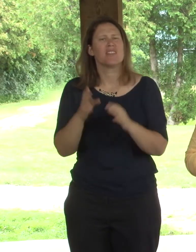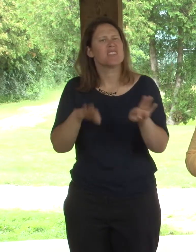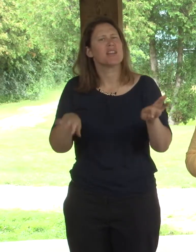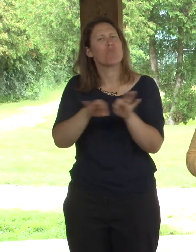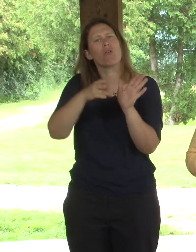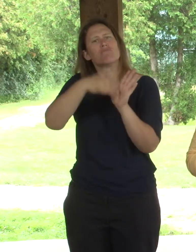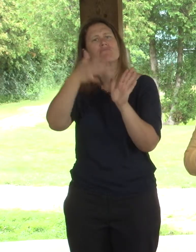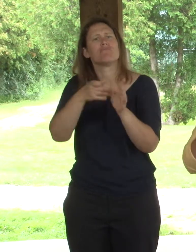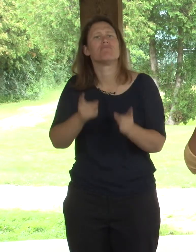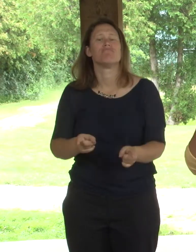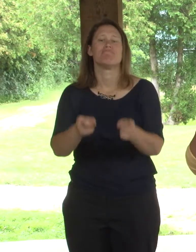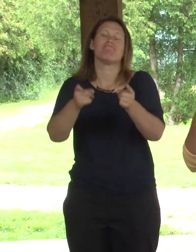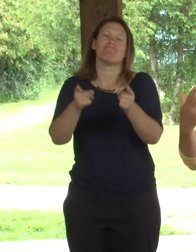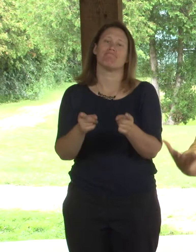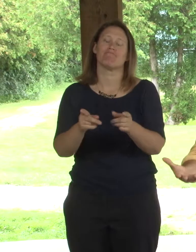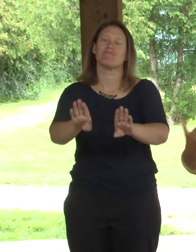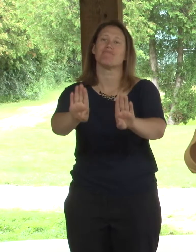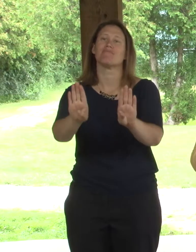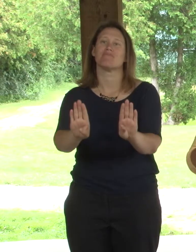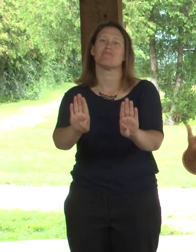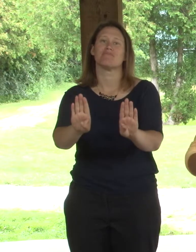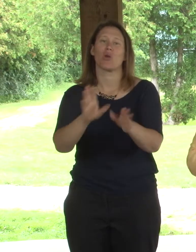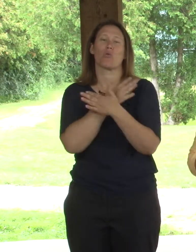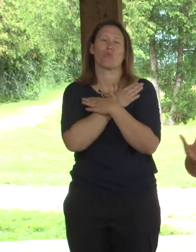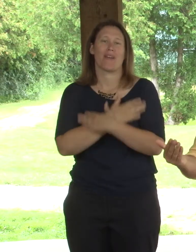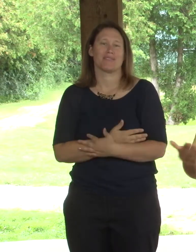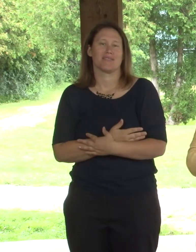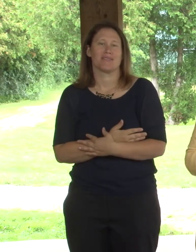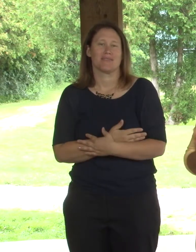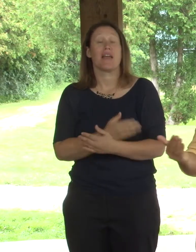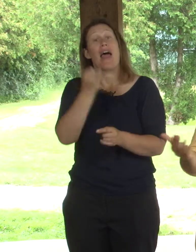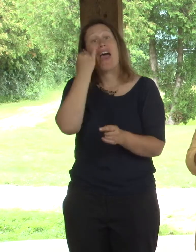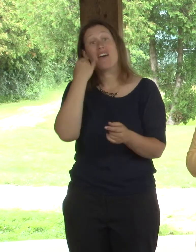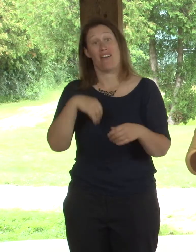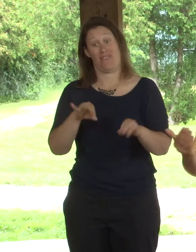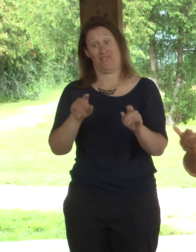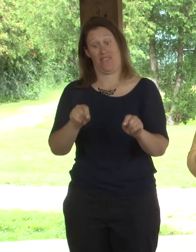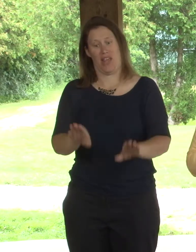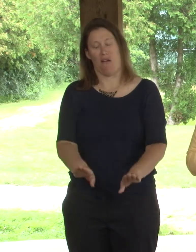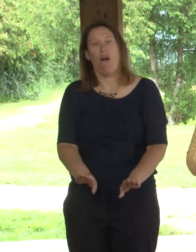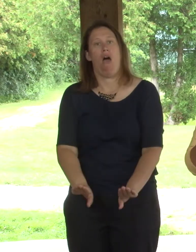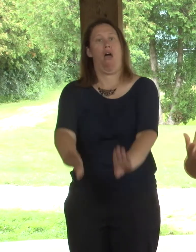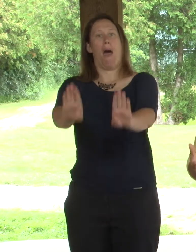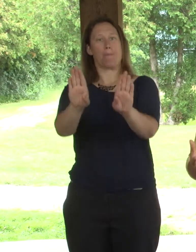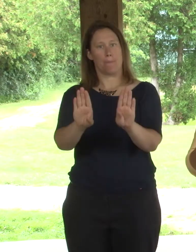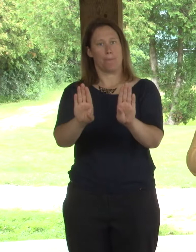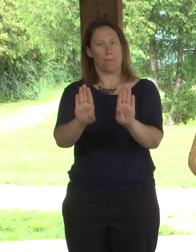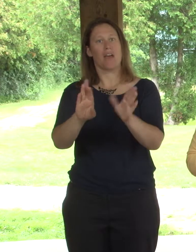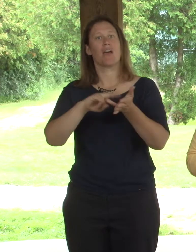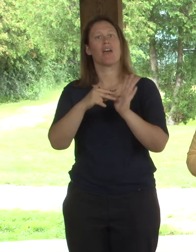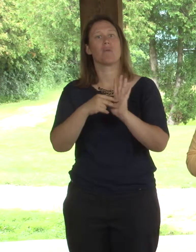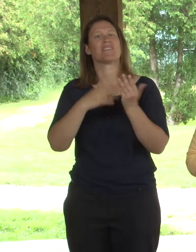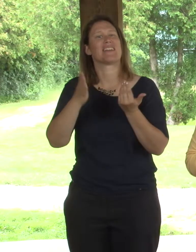stress, increase that ability for the heart to move the blood